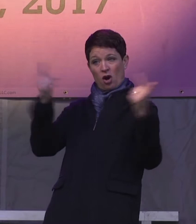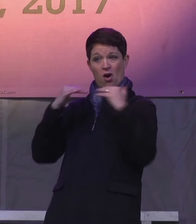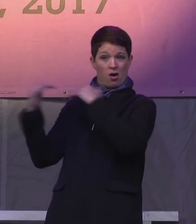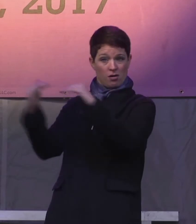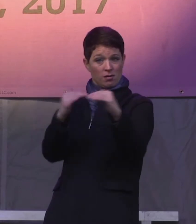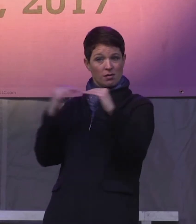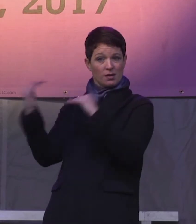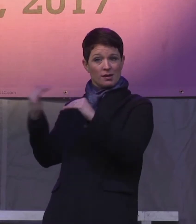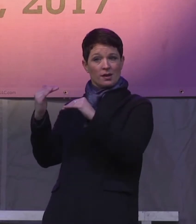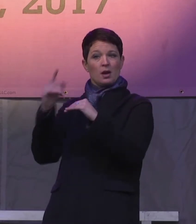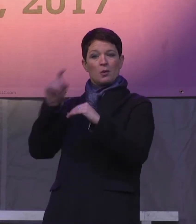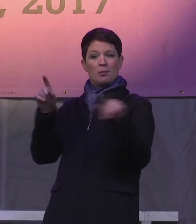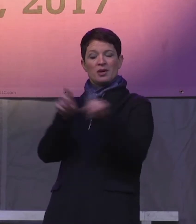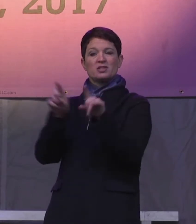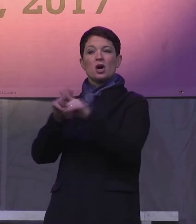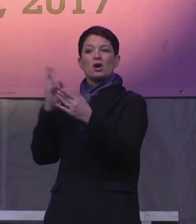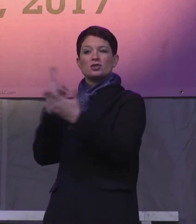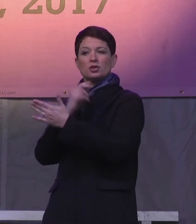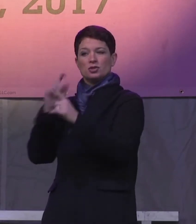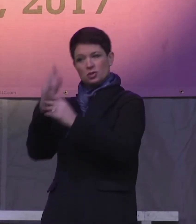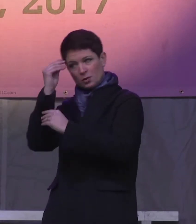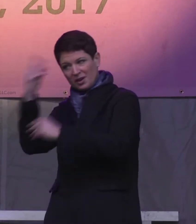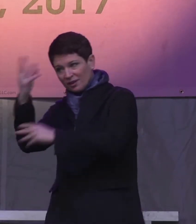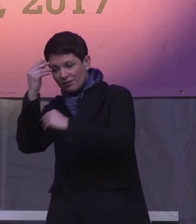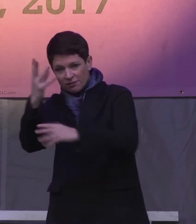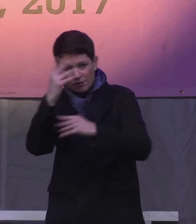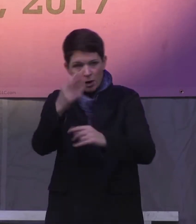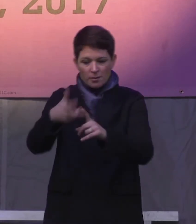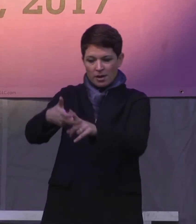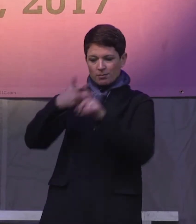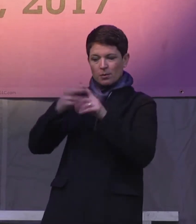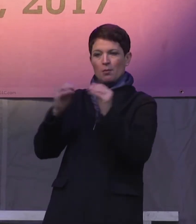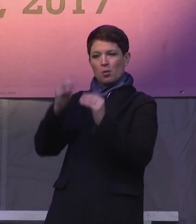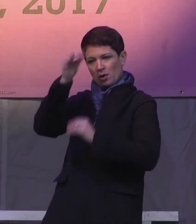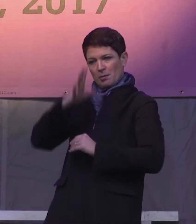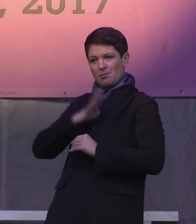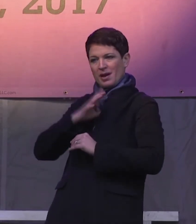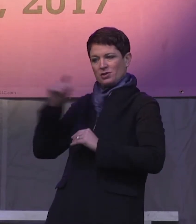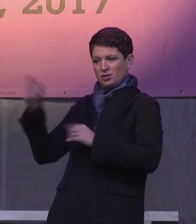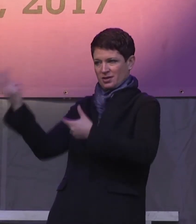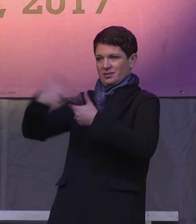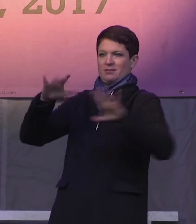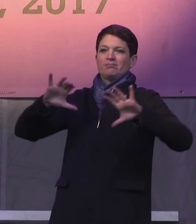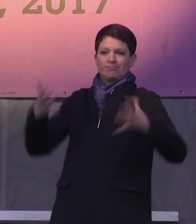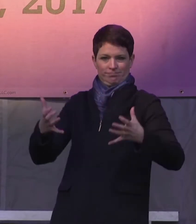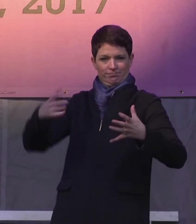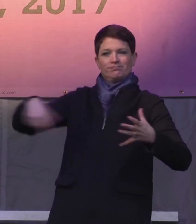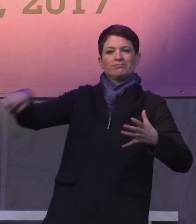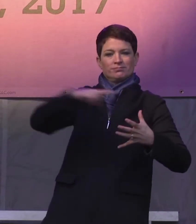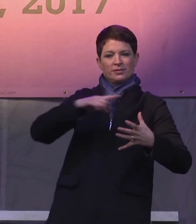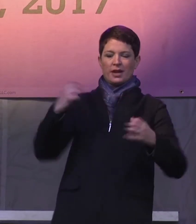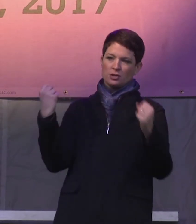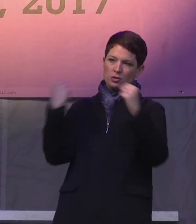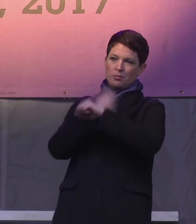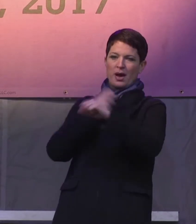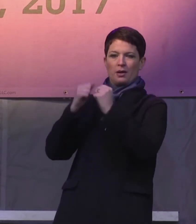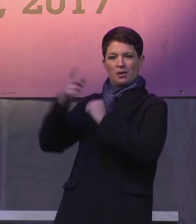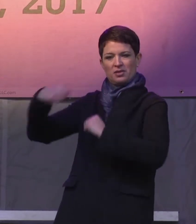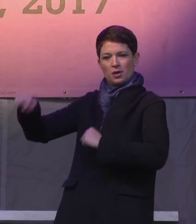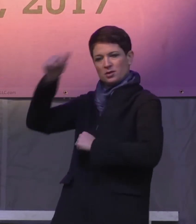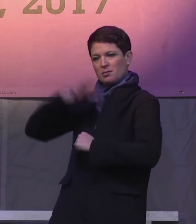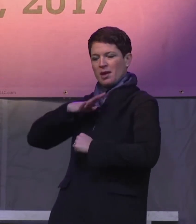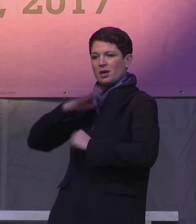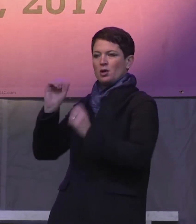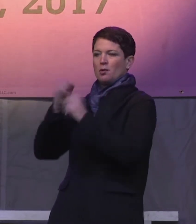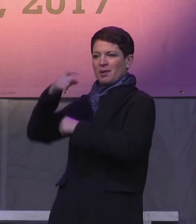everyone, we must also use it to inform and to recruit more men to this movement, and to battle with those men that